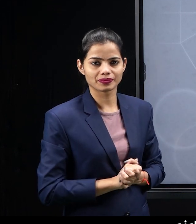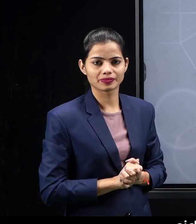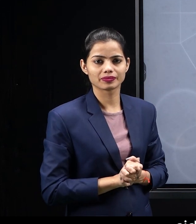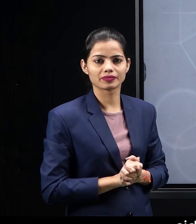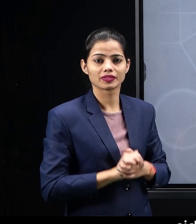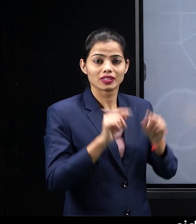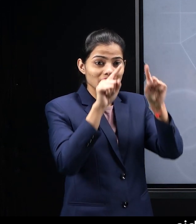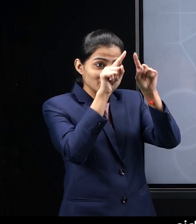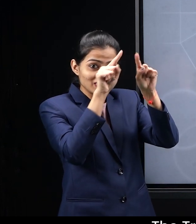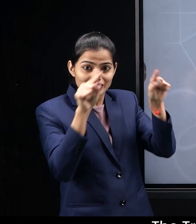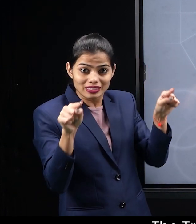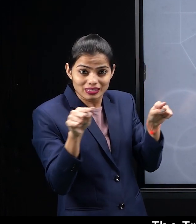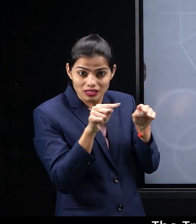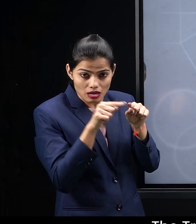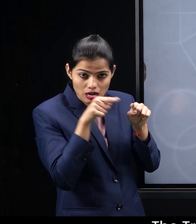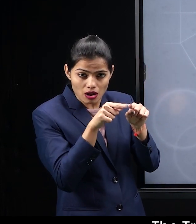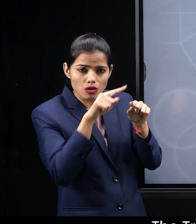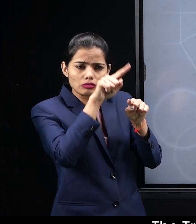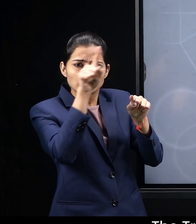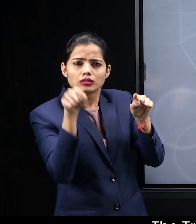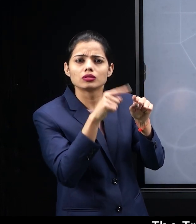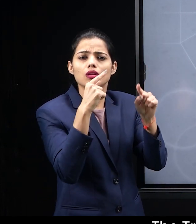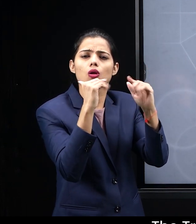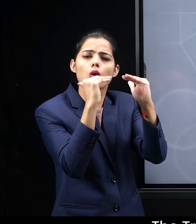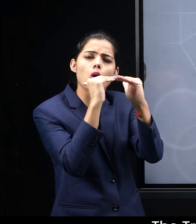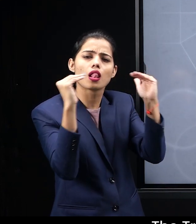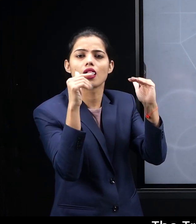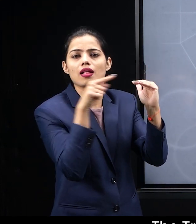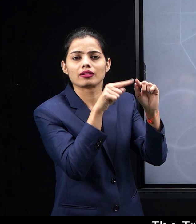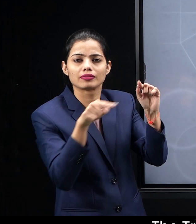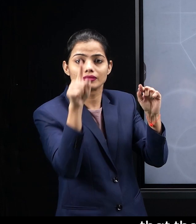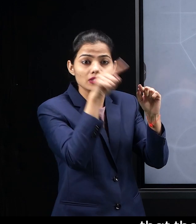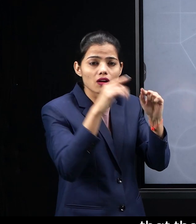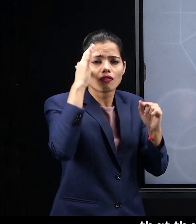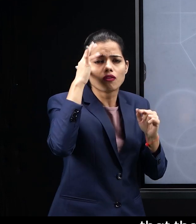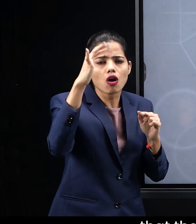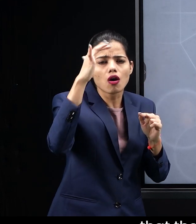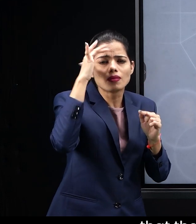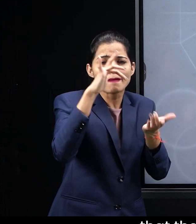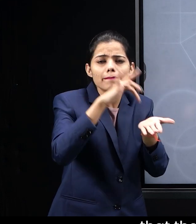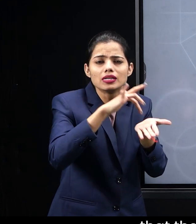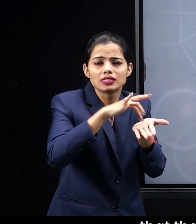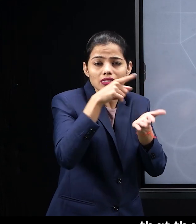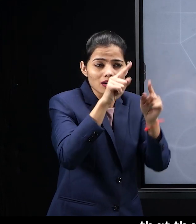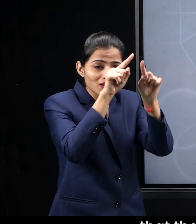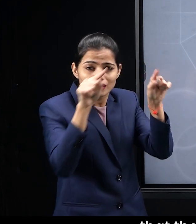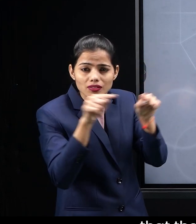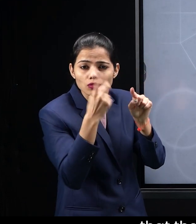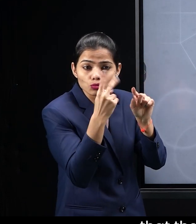degrees. The triangle inequality theorem states that the sum of any two sides of